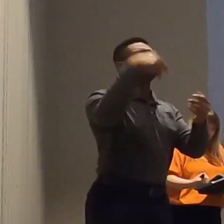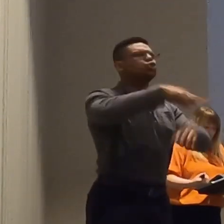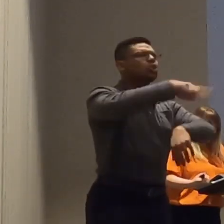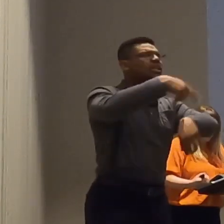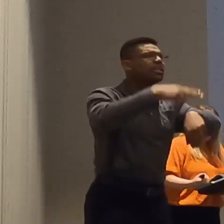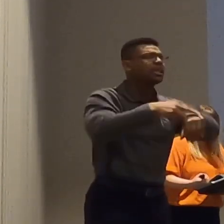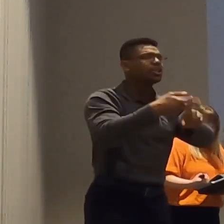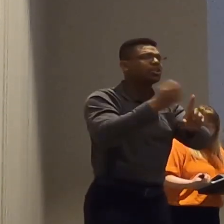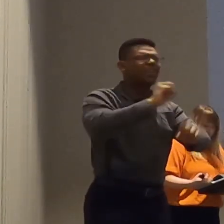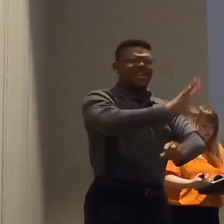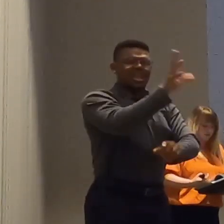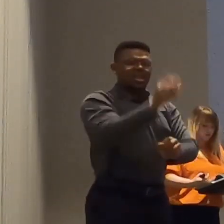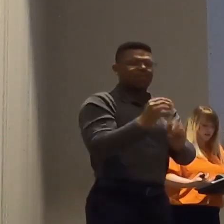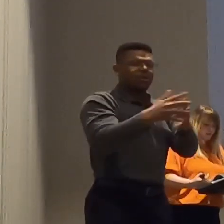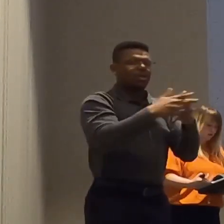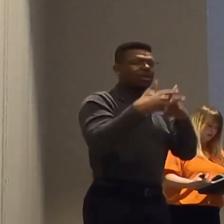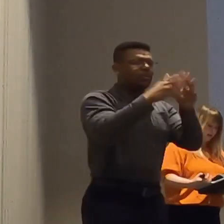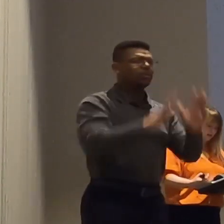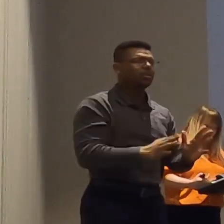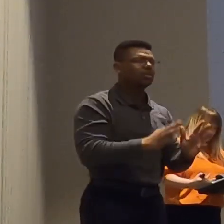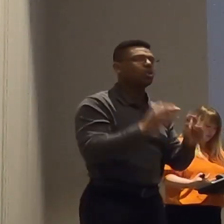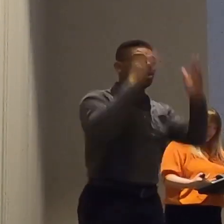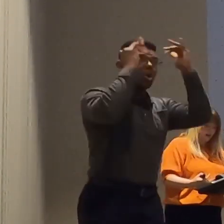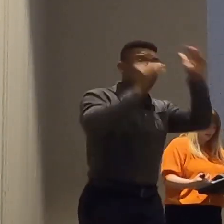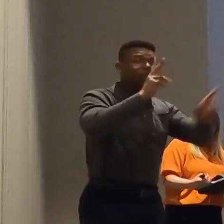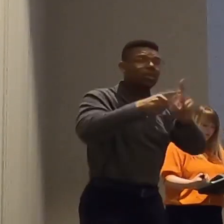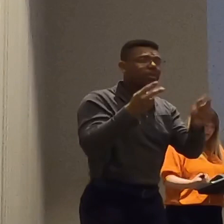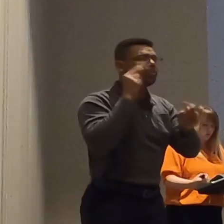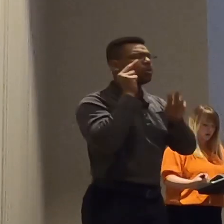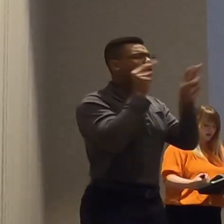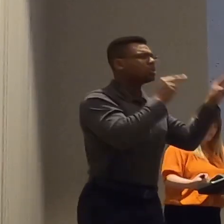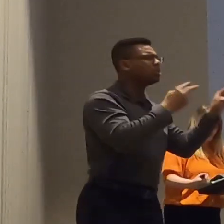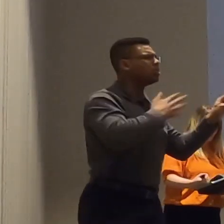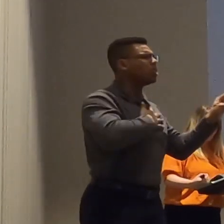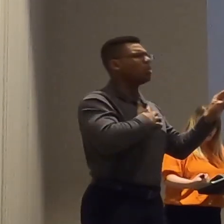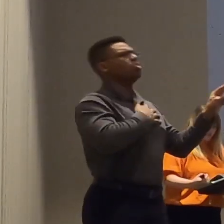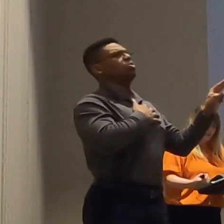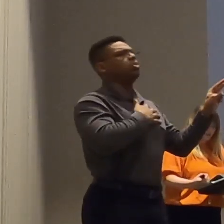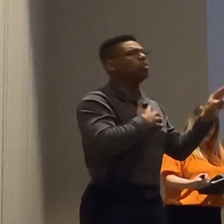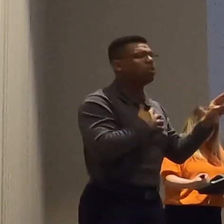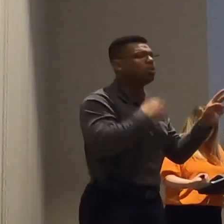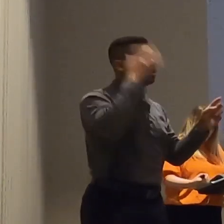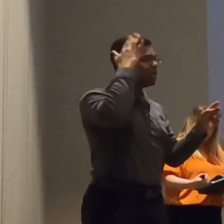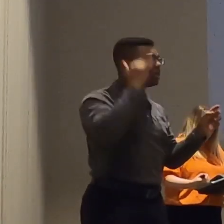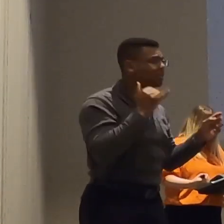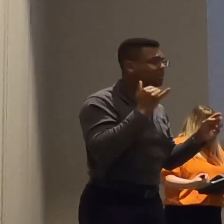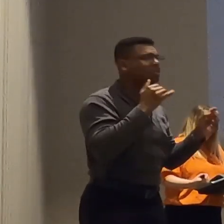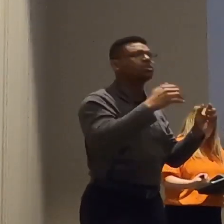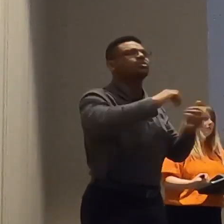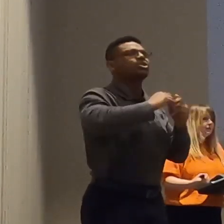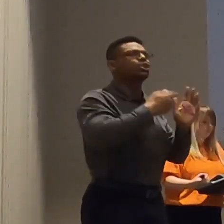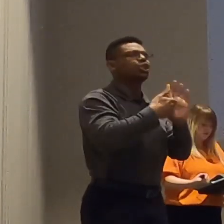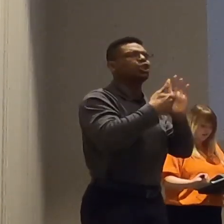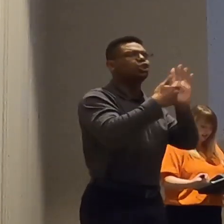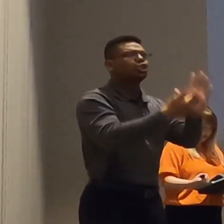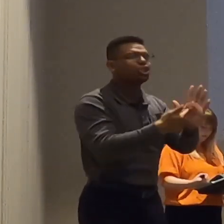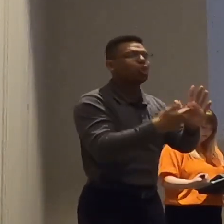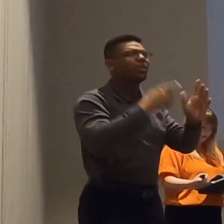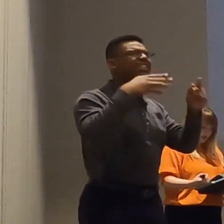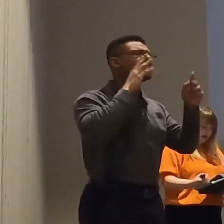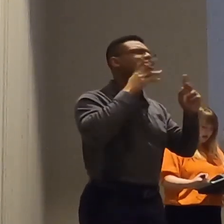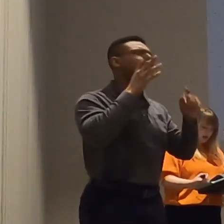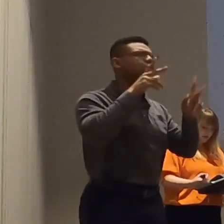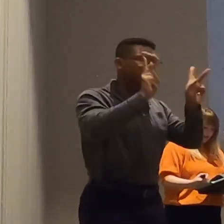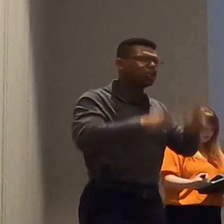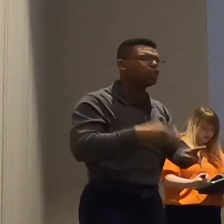experience. I hope to stir the viewer's spirit and their curiosity with my work by capturing this human experience in moments of